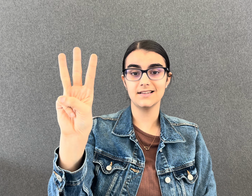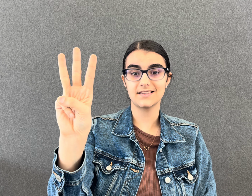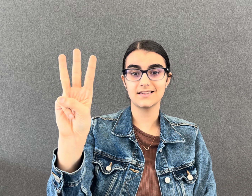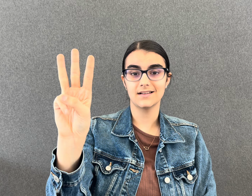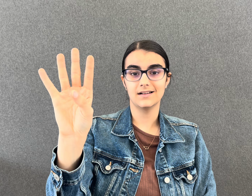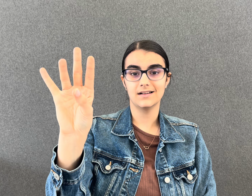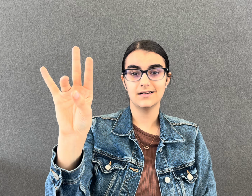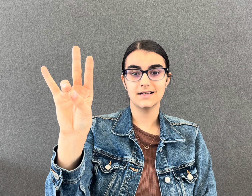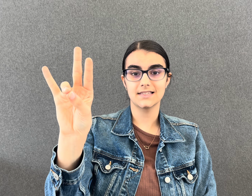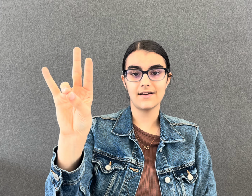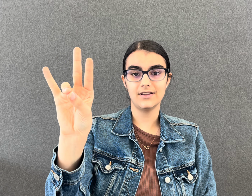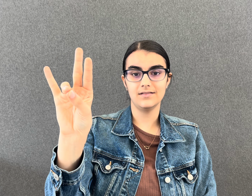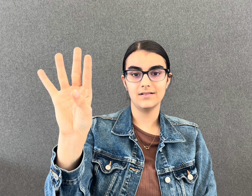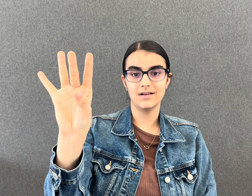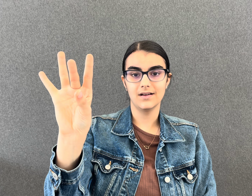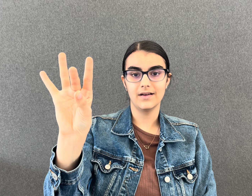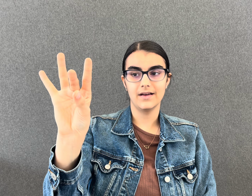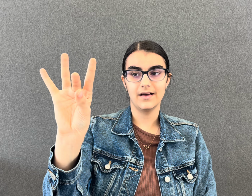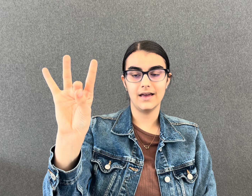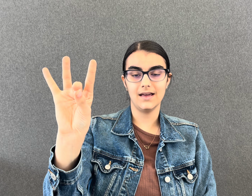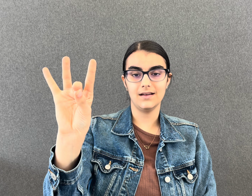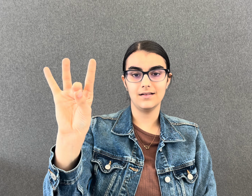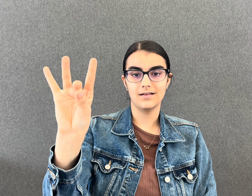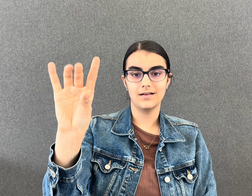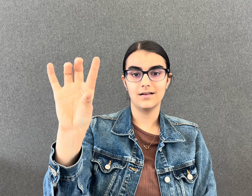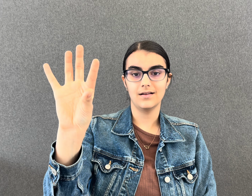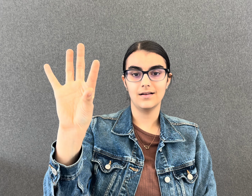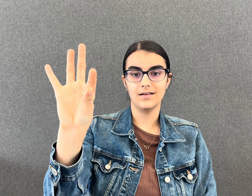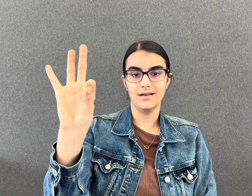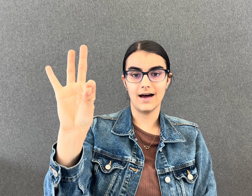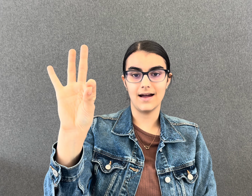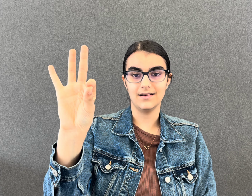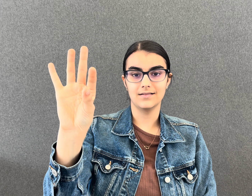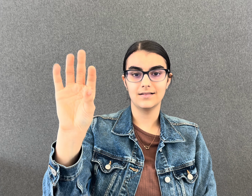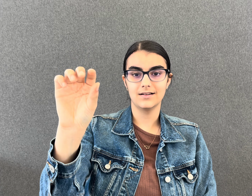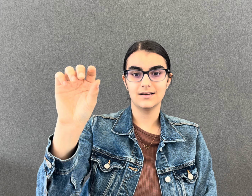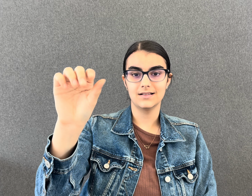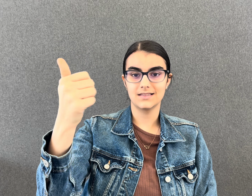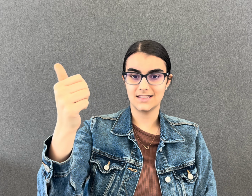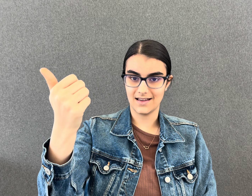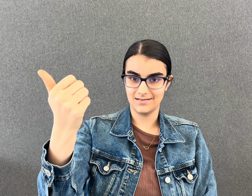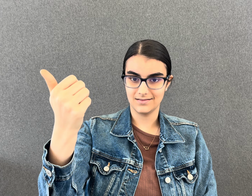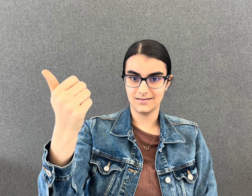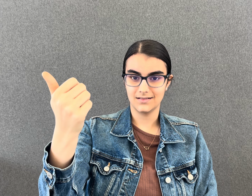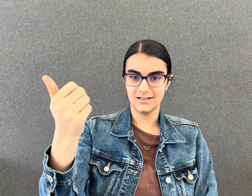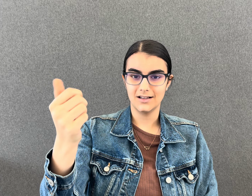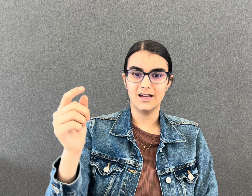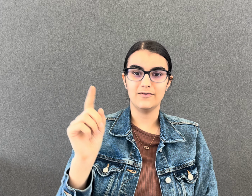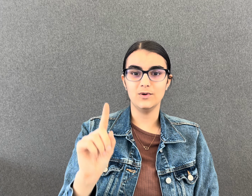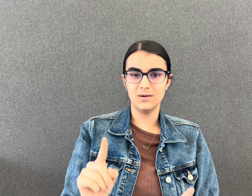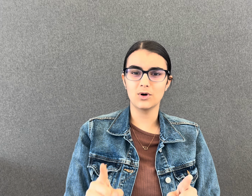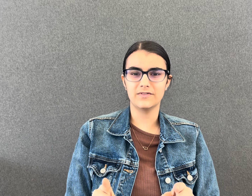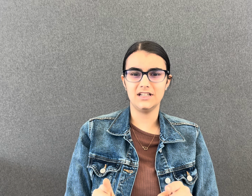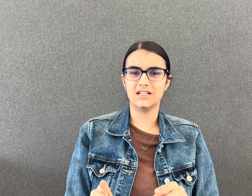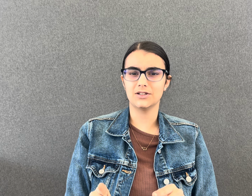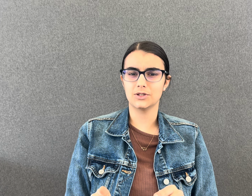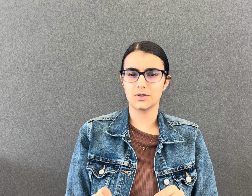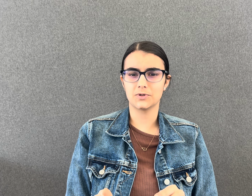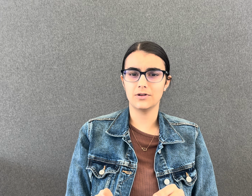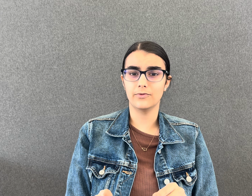6, 7, 8, 9, 10. If you need more of a detailed description of what